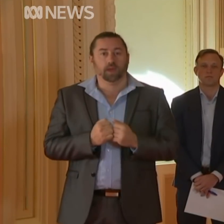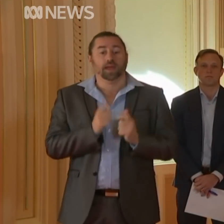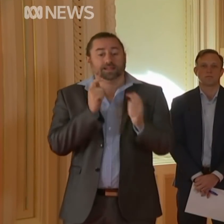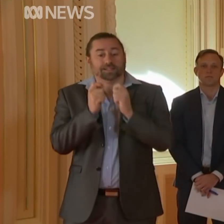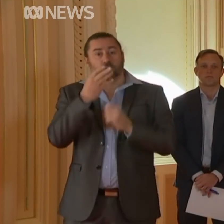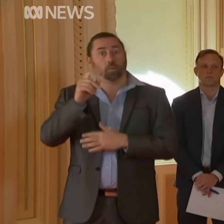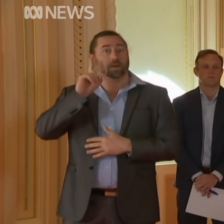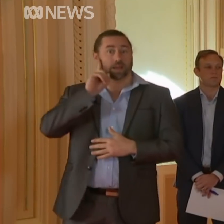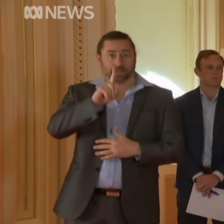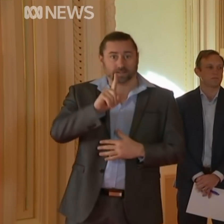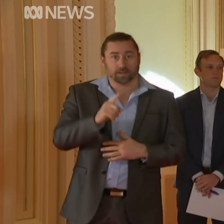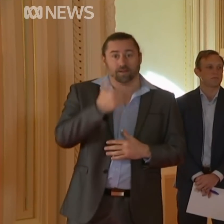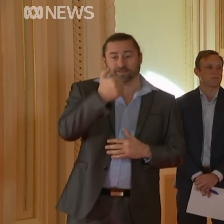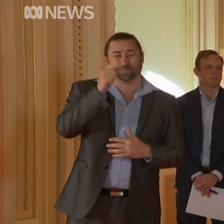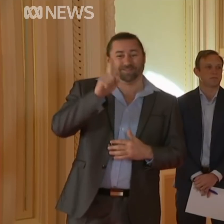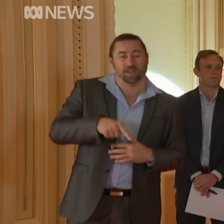is